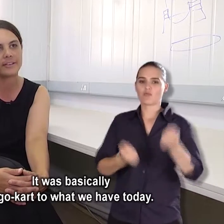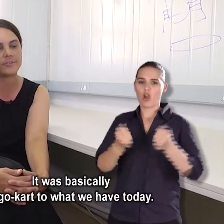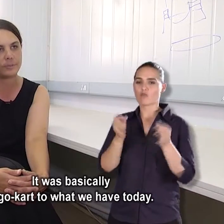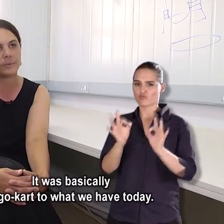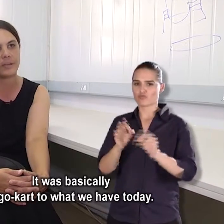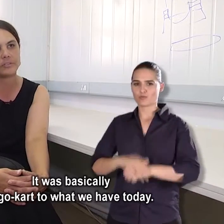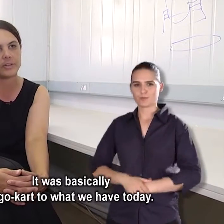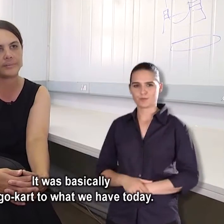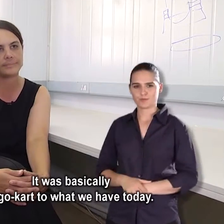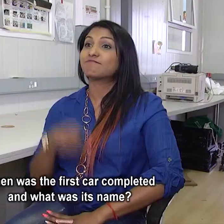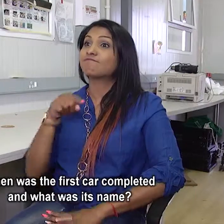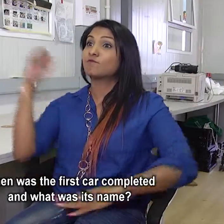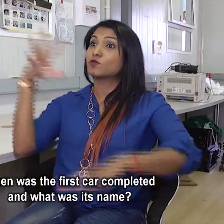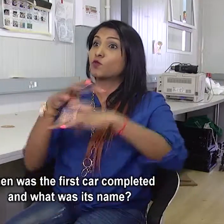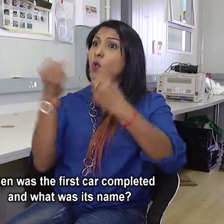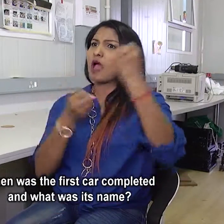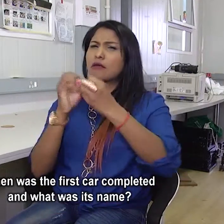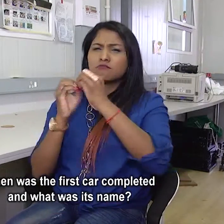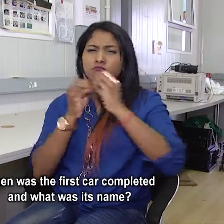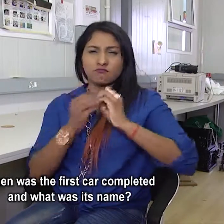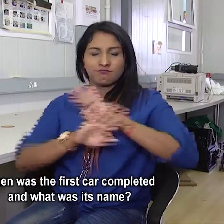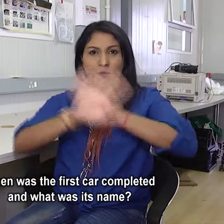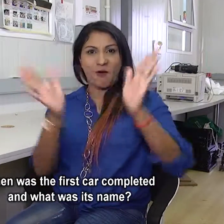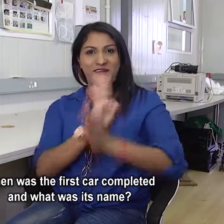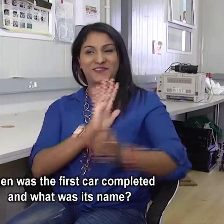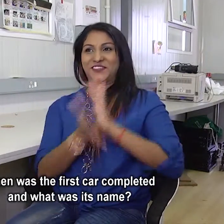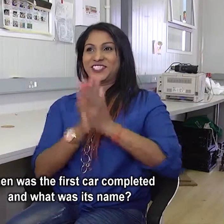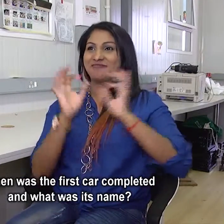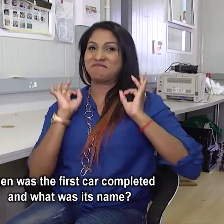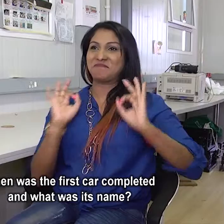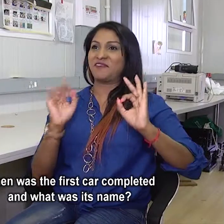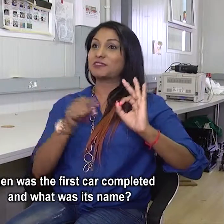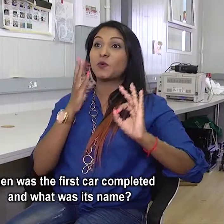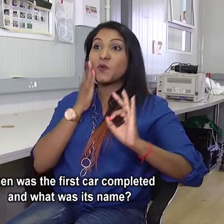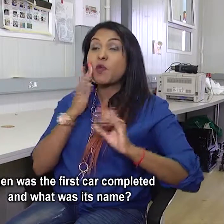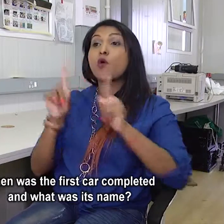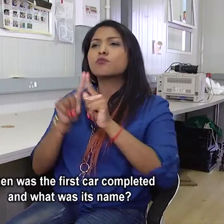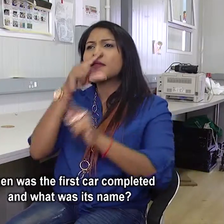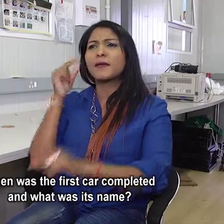go-kart, to what we have today. When was the first car completed and what was its name?